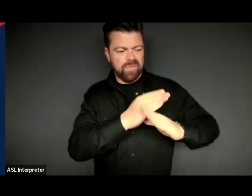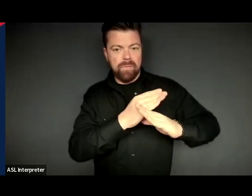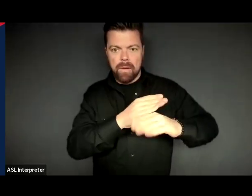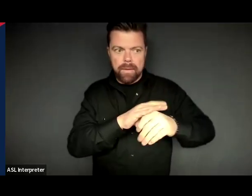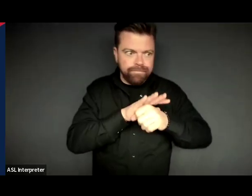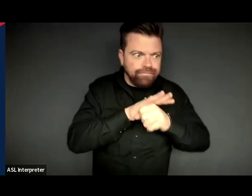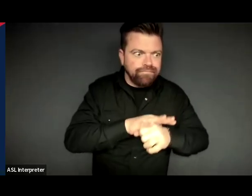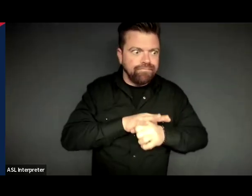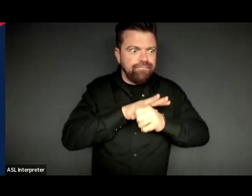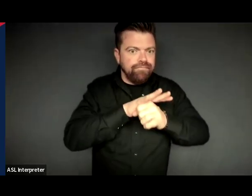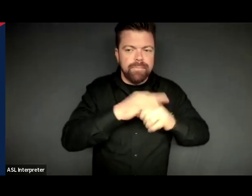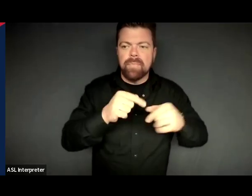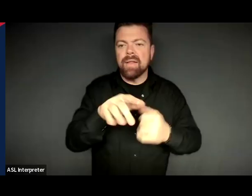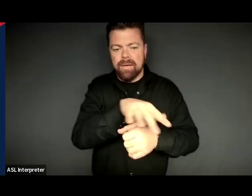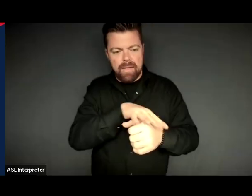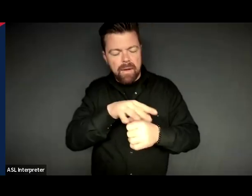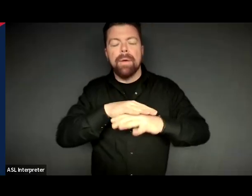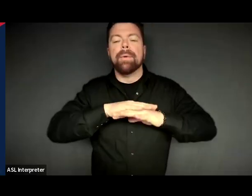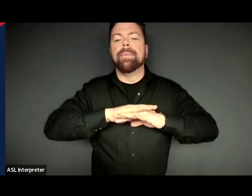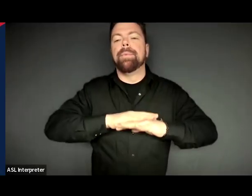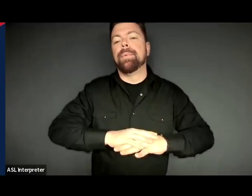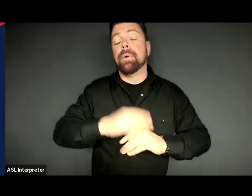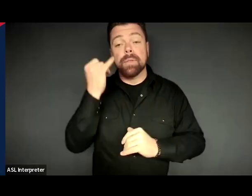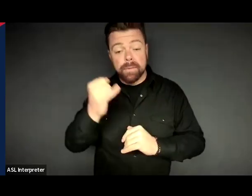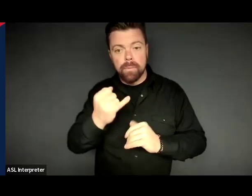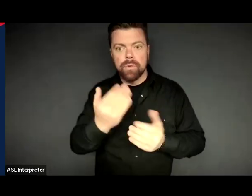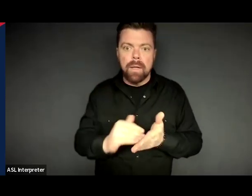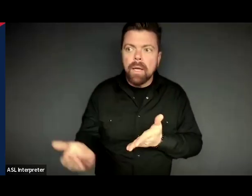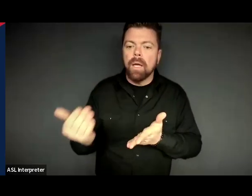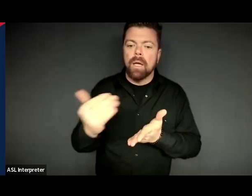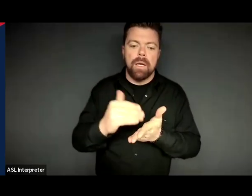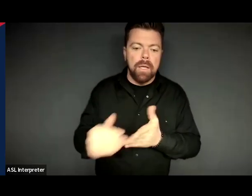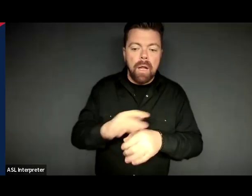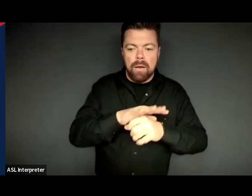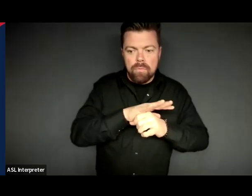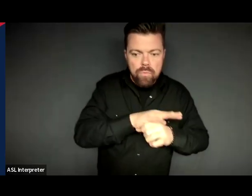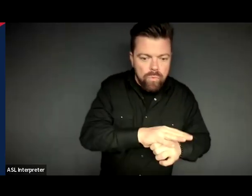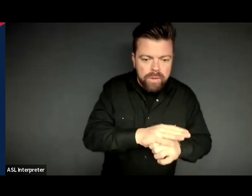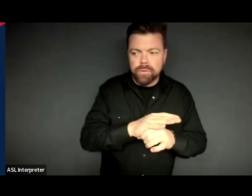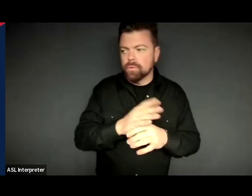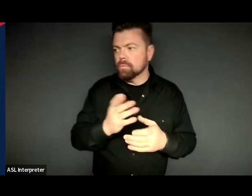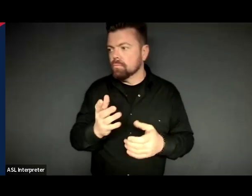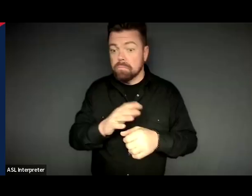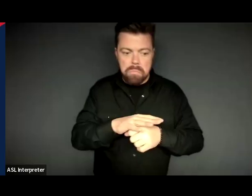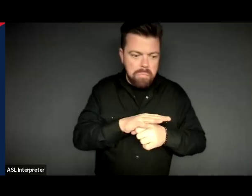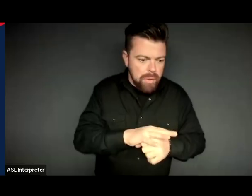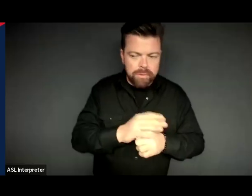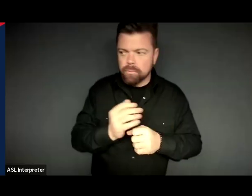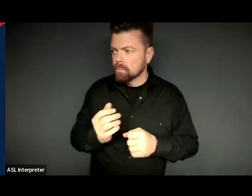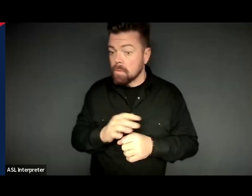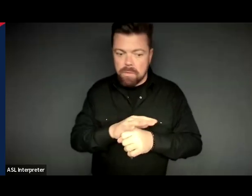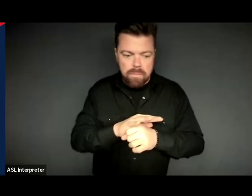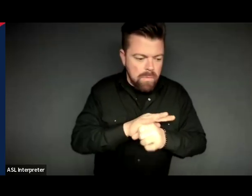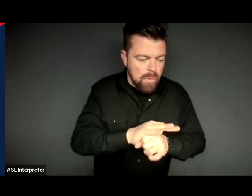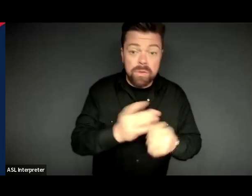is relieved. Because if you sit back on that area or you put the pressure back on that area and that